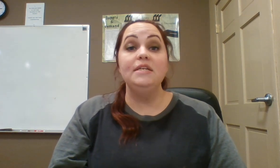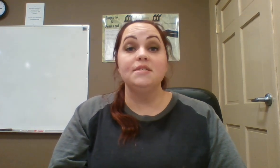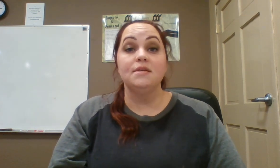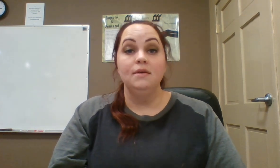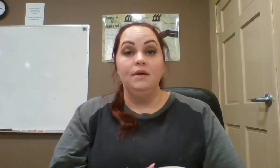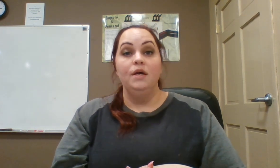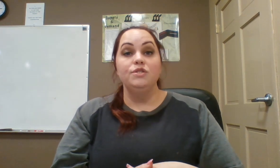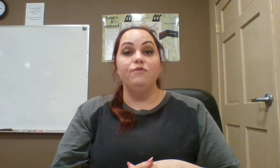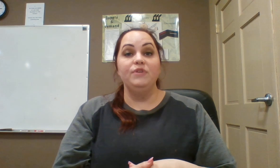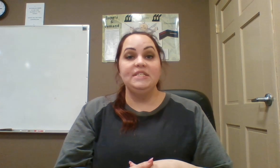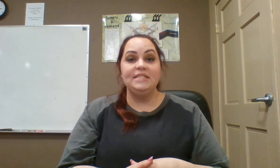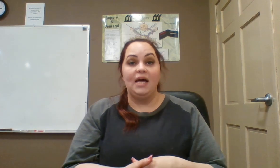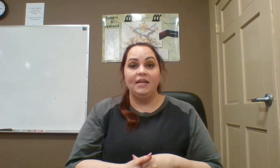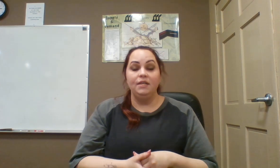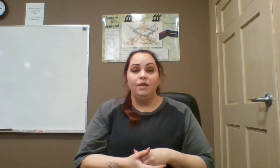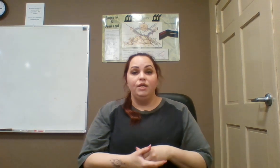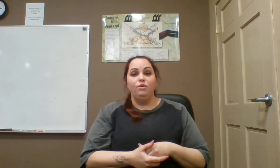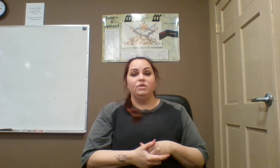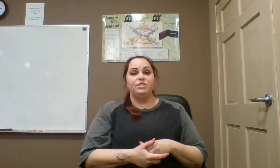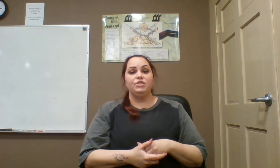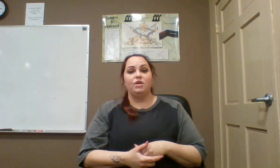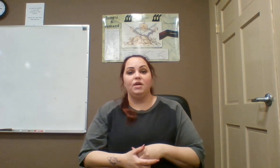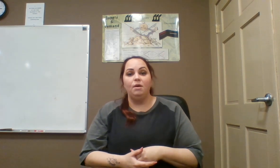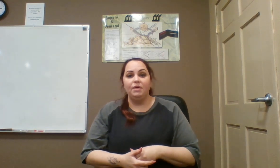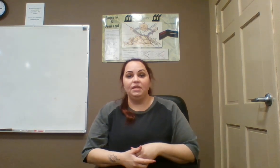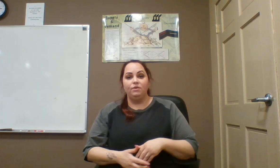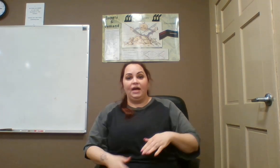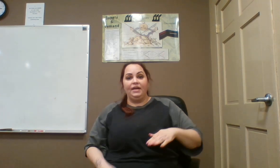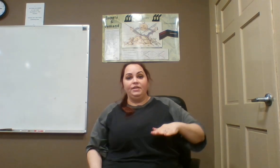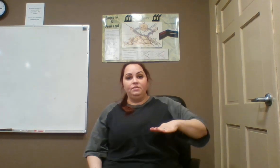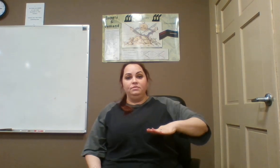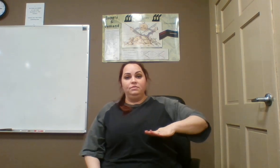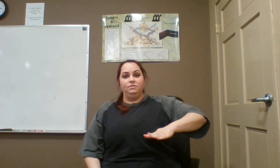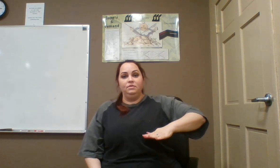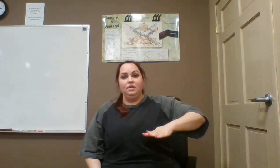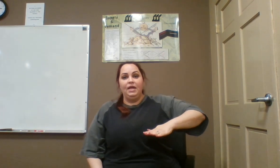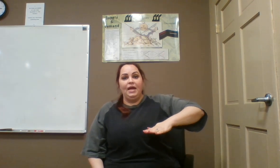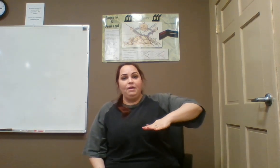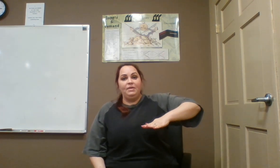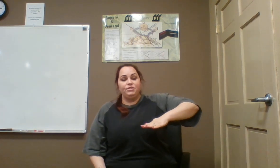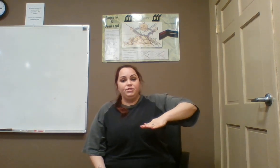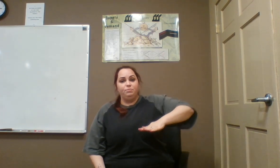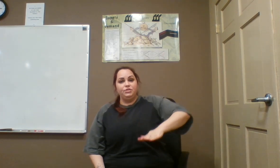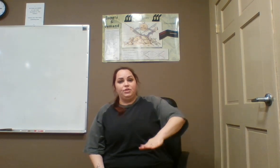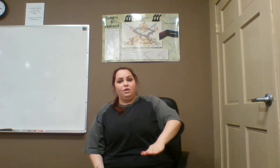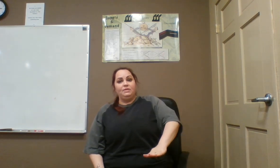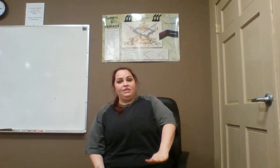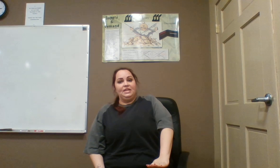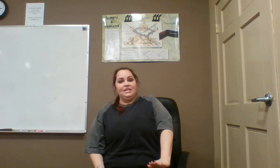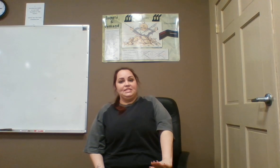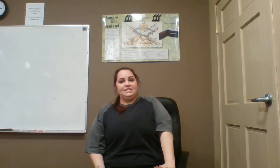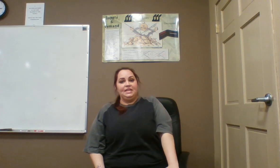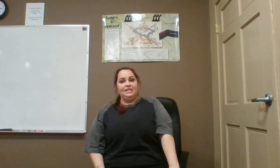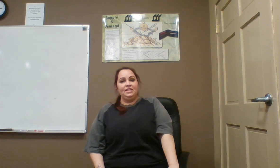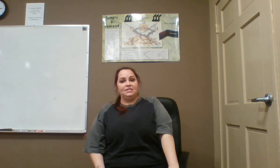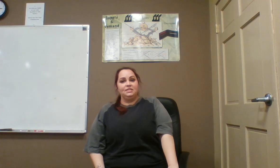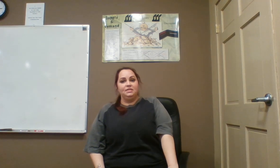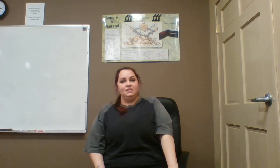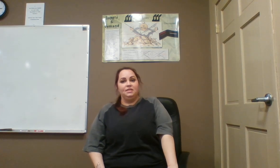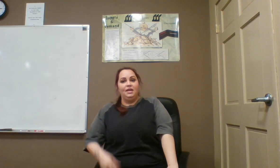Feet. So for this sign, you want to start up a little higher and make sure you push the arm down and extend it